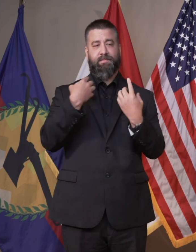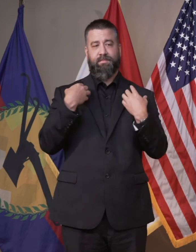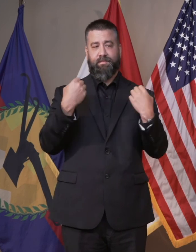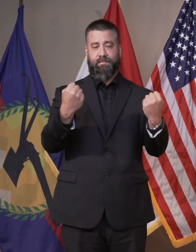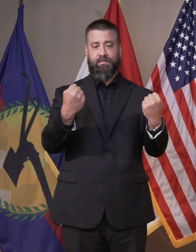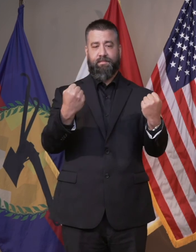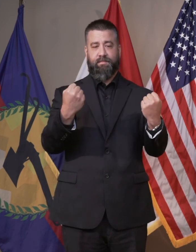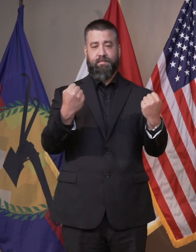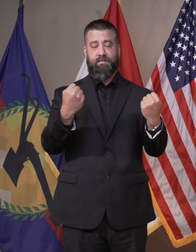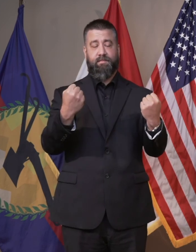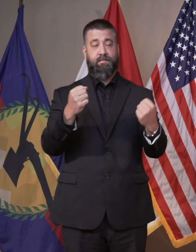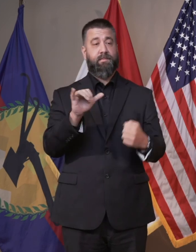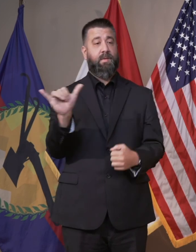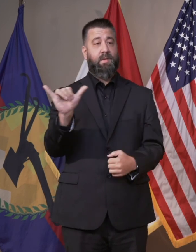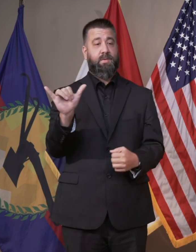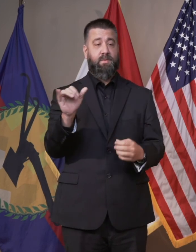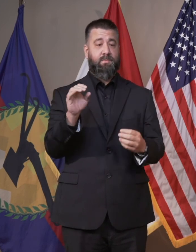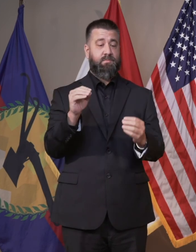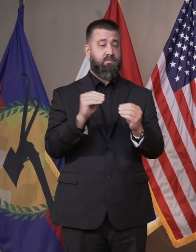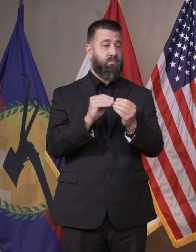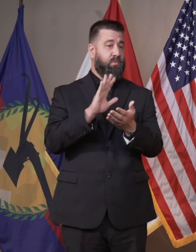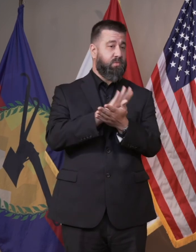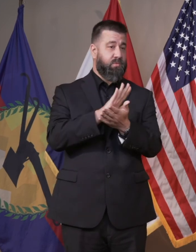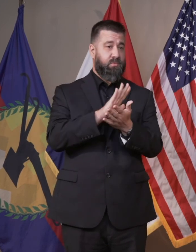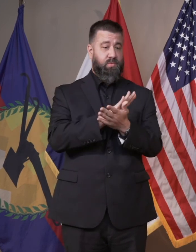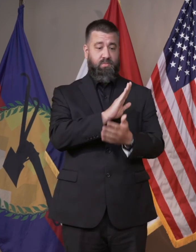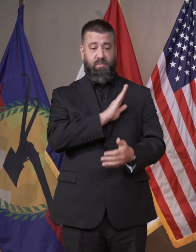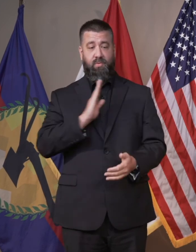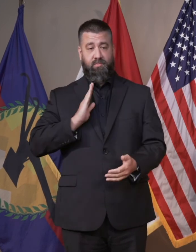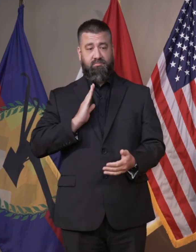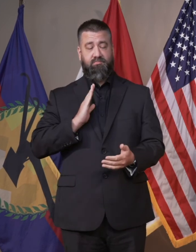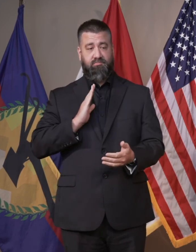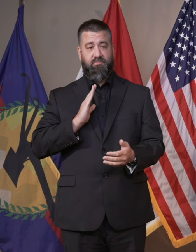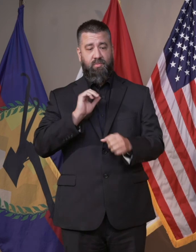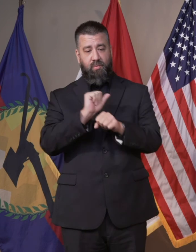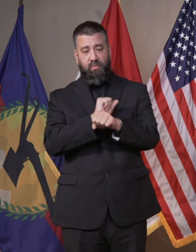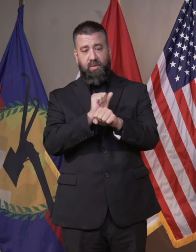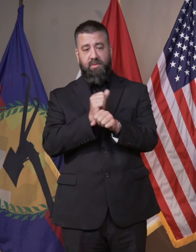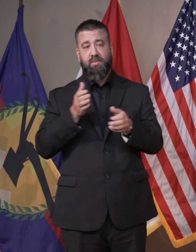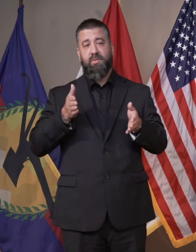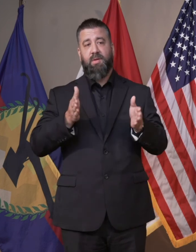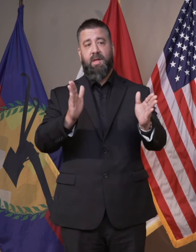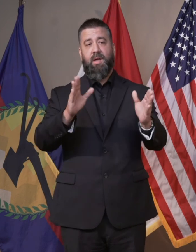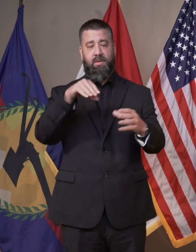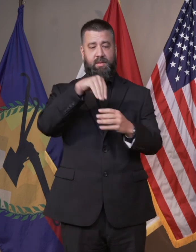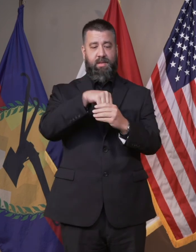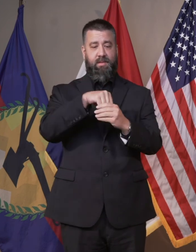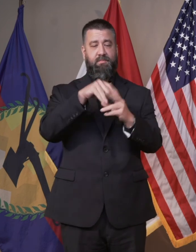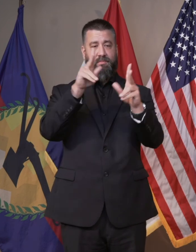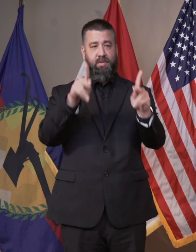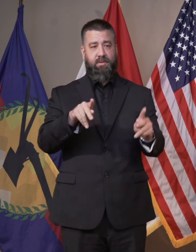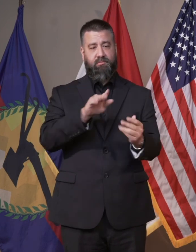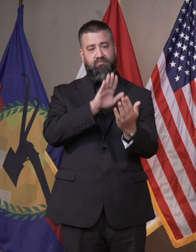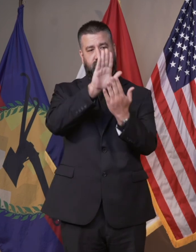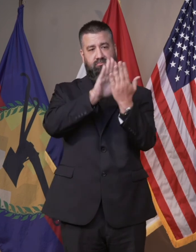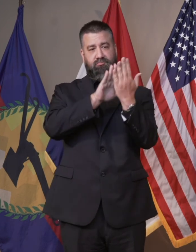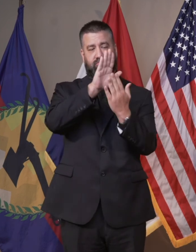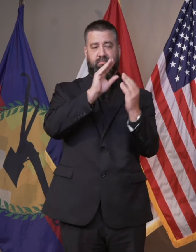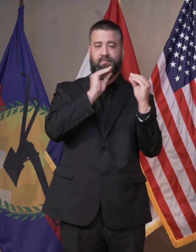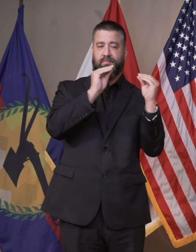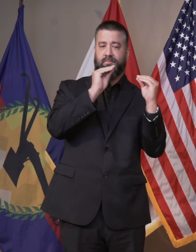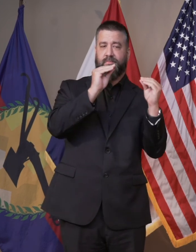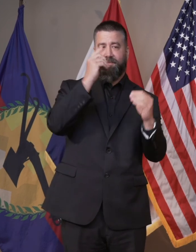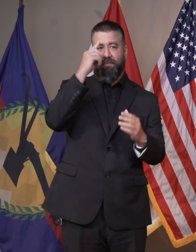more superintendents and school board members are working to allow for in-person learning opportunities for their